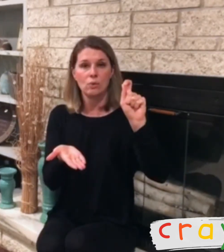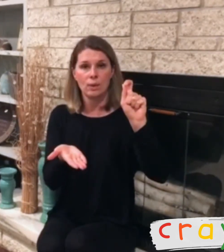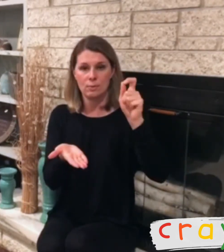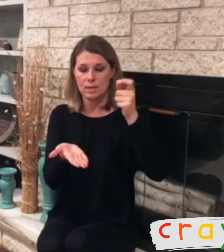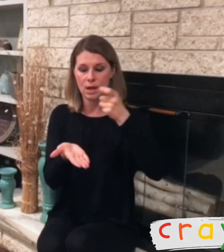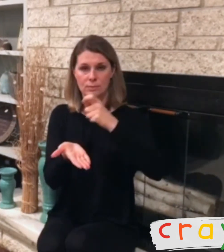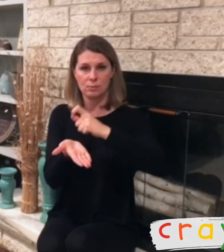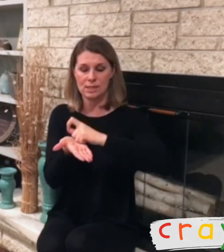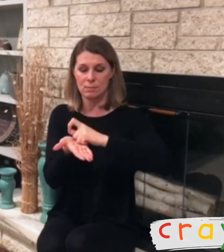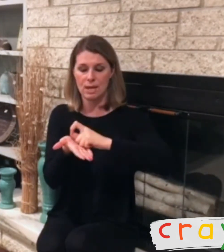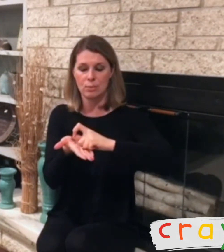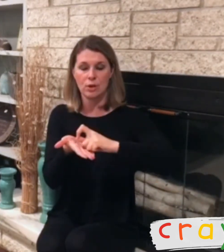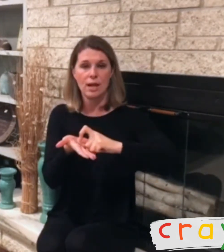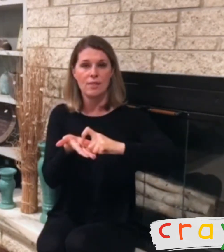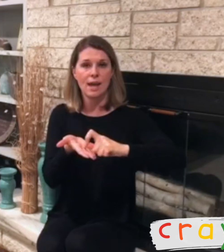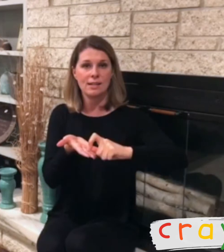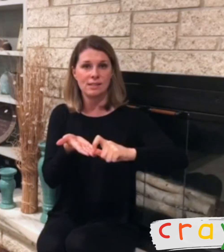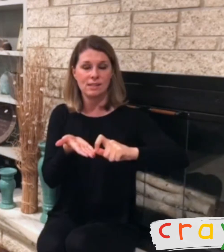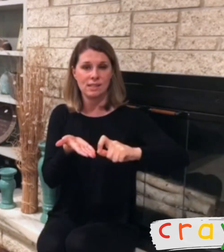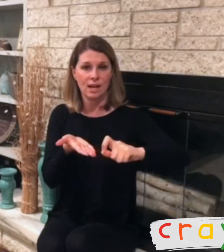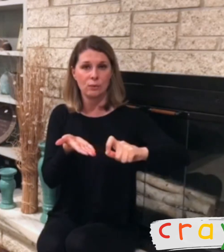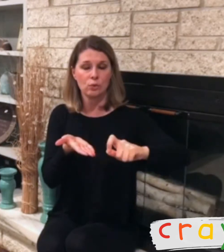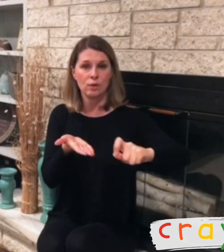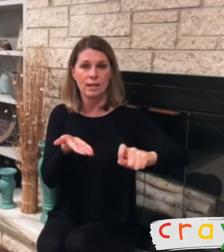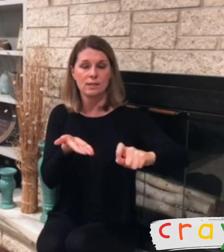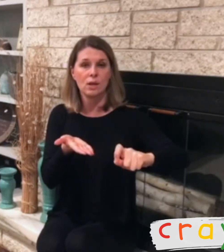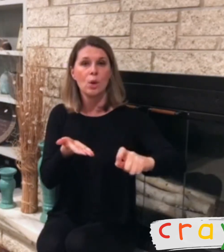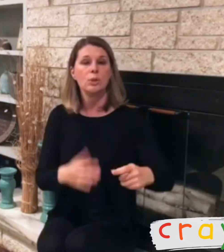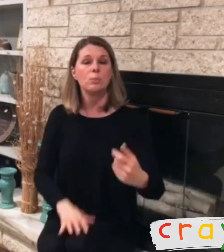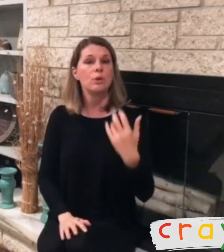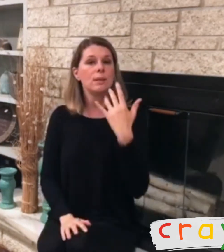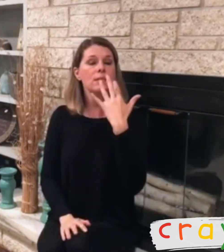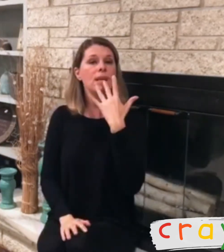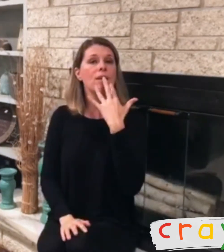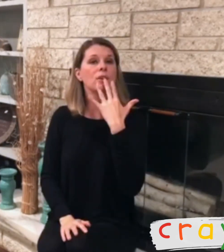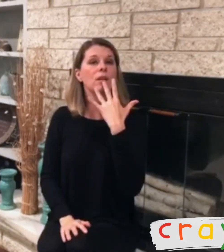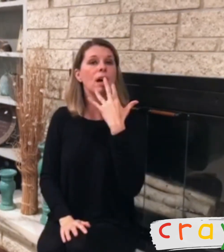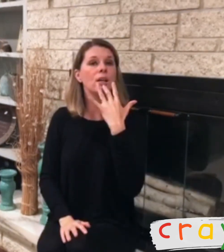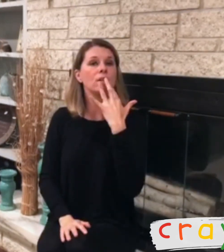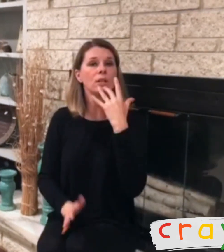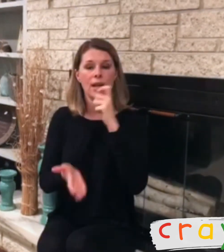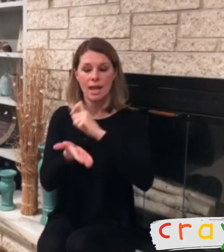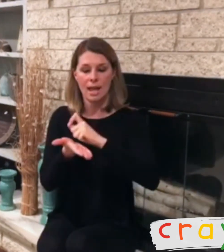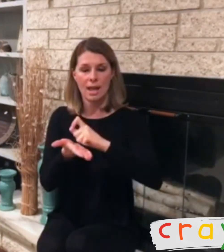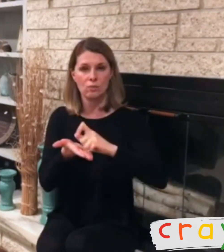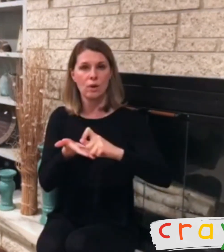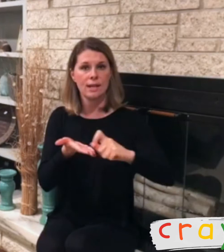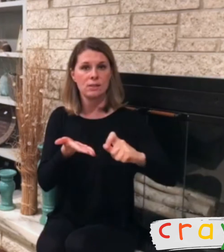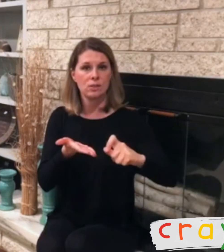write with becomes your piece of paper. That is the sign for write. When you put them together, color and write, you